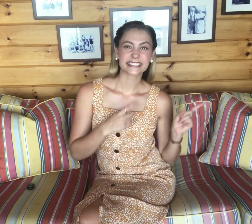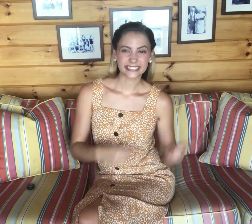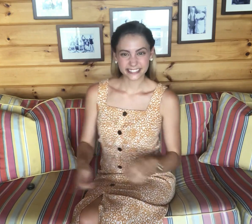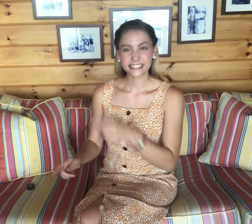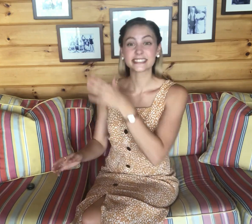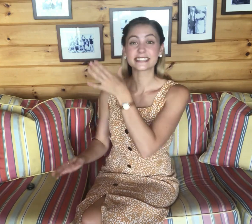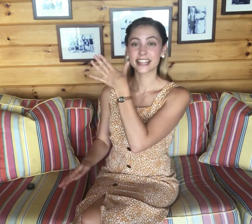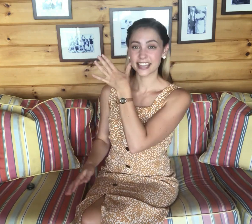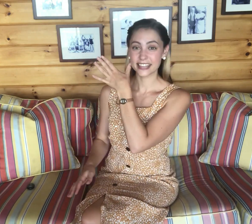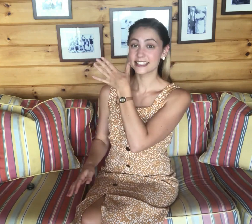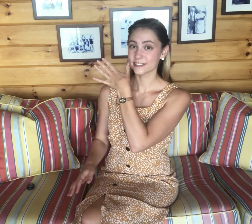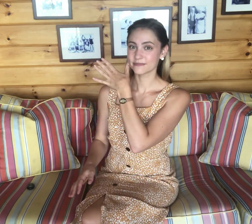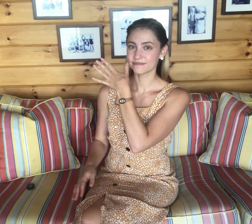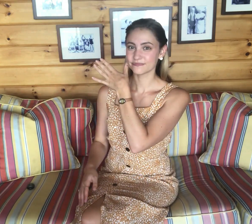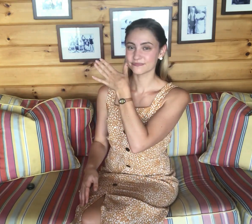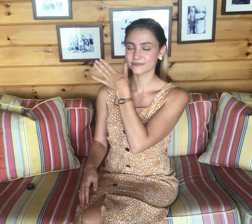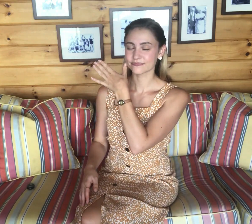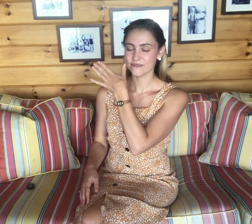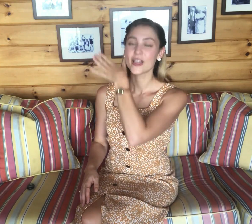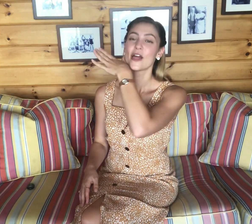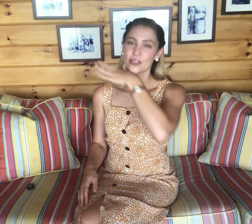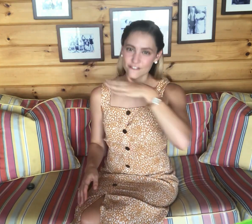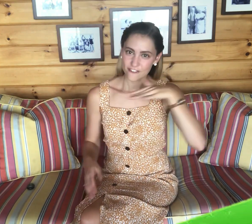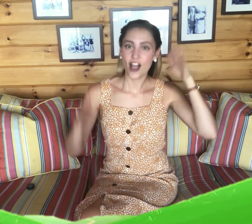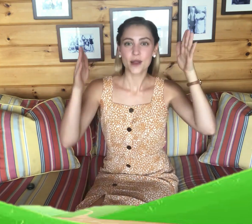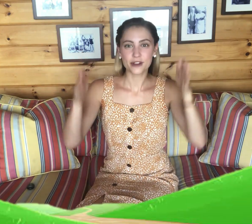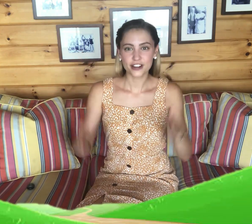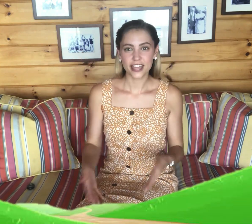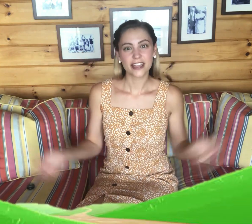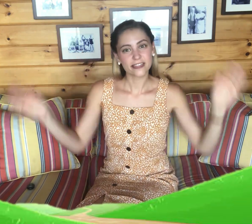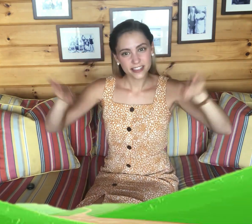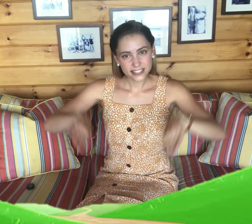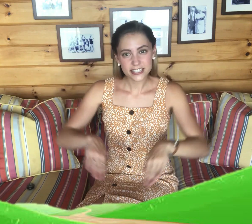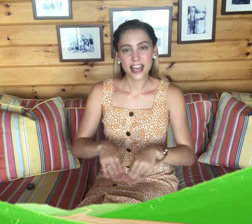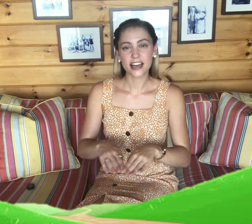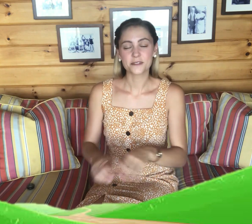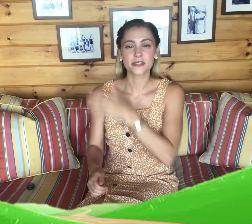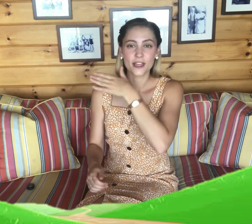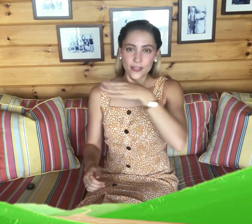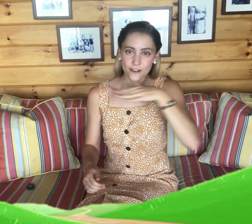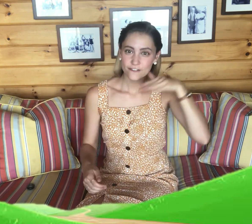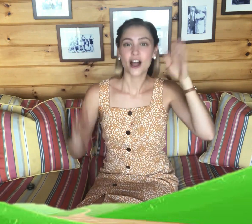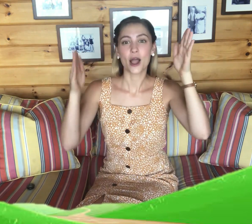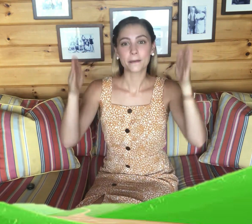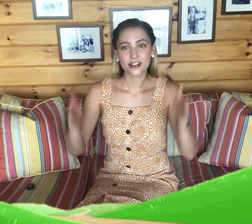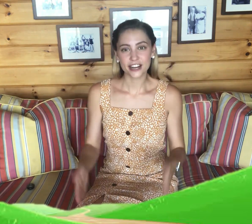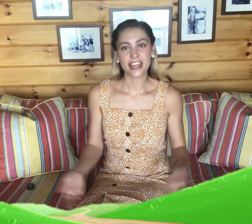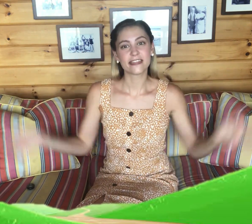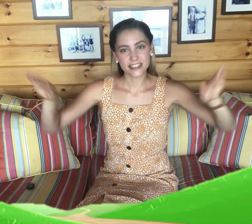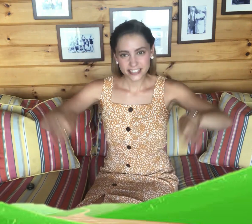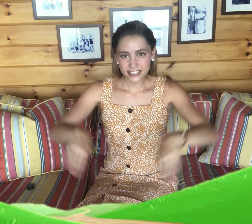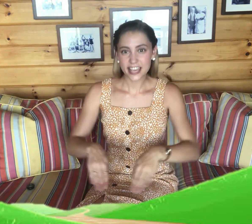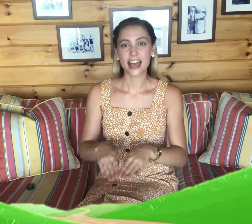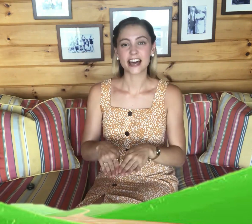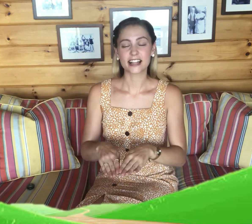and two fingers standing on top. They stand on top. Our cheese stands alone. Can you make a little